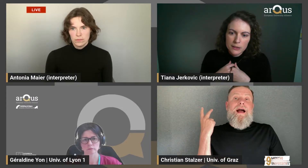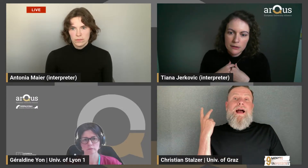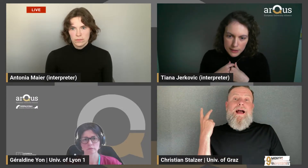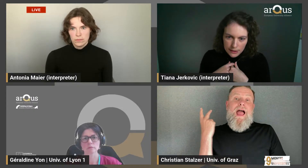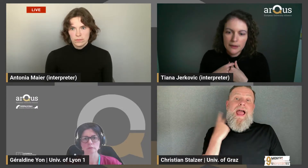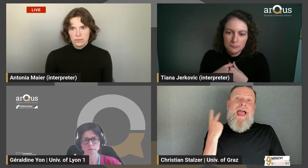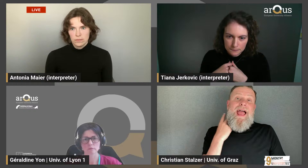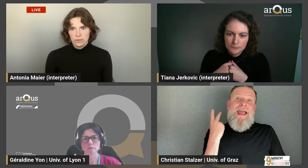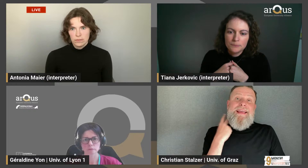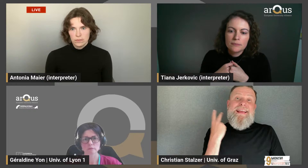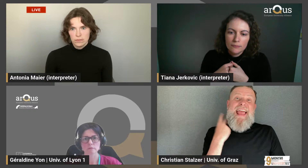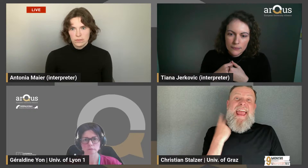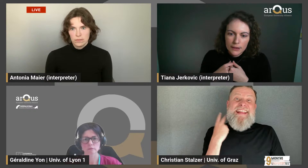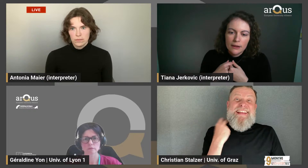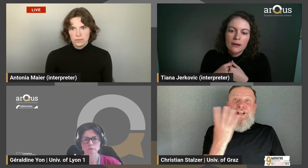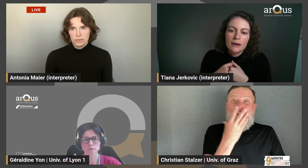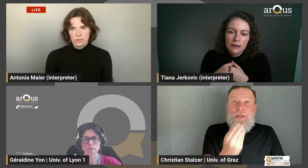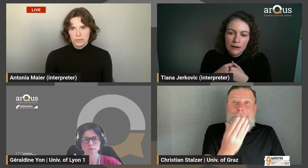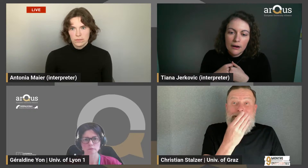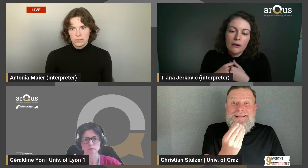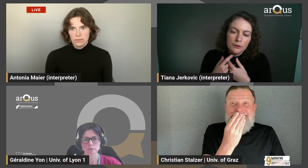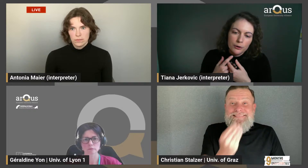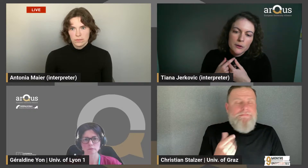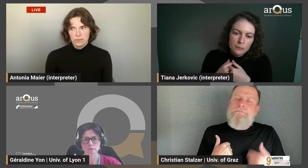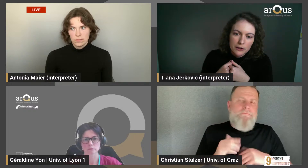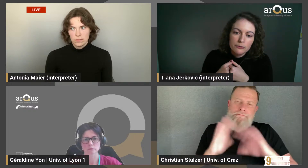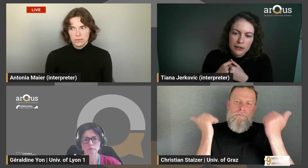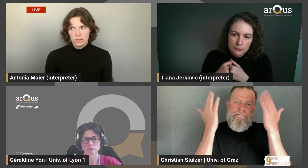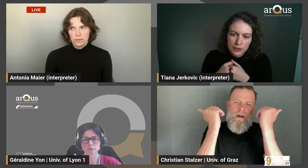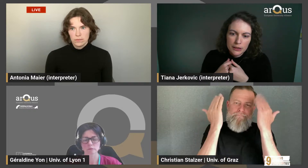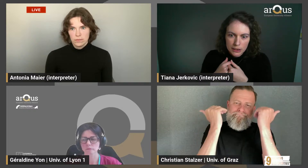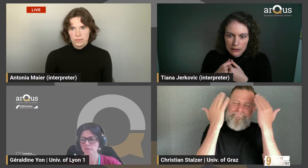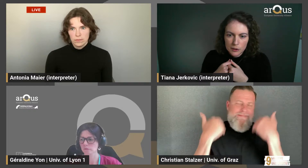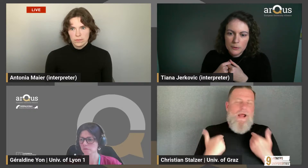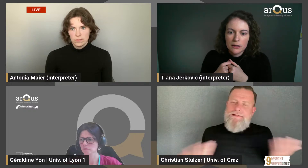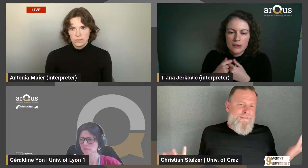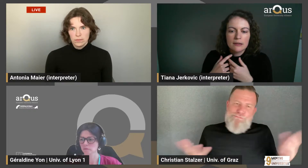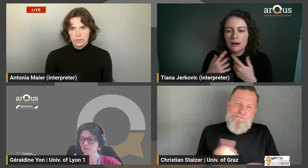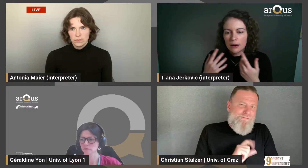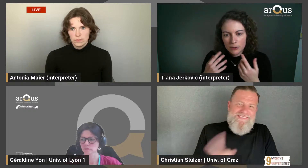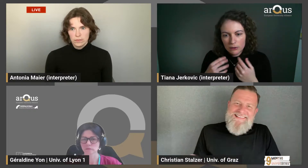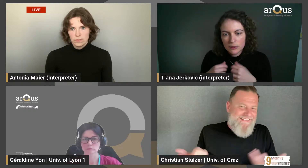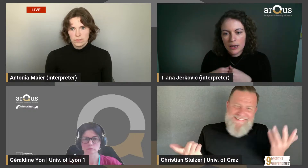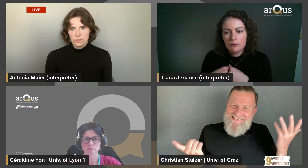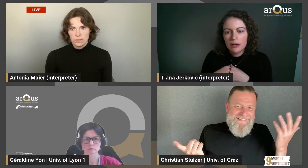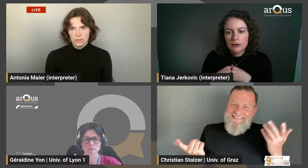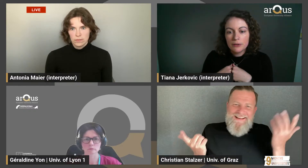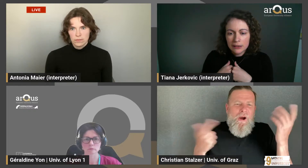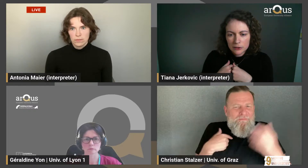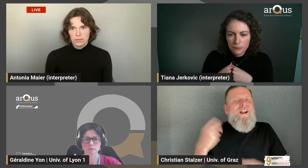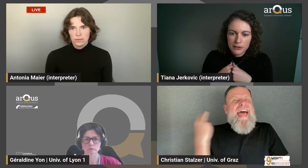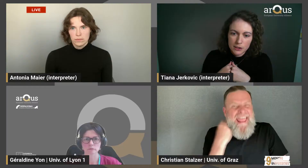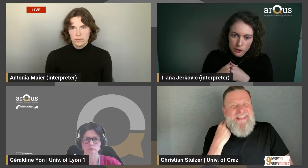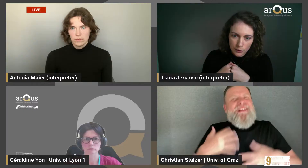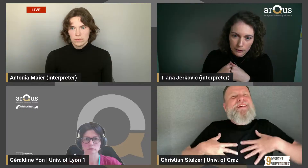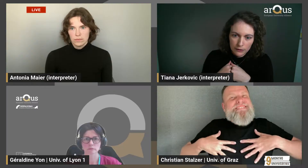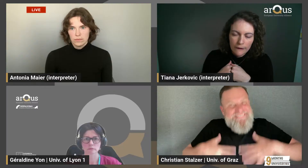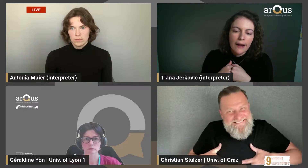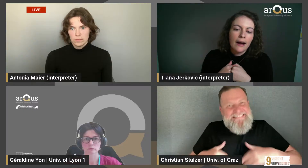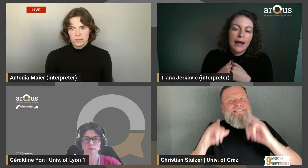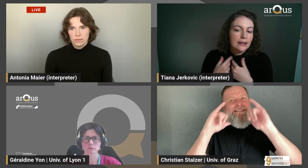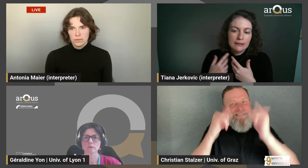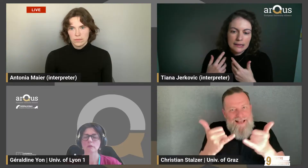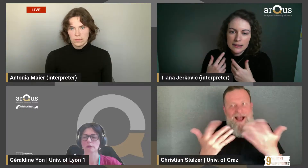first misunderstanding, or the first part of the lip reading challenge, because we also have a lot of English words in